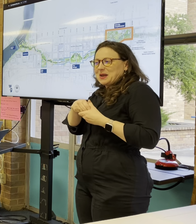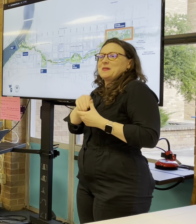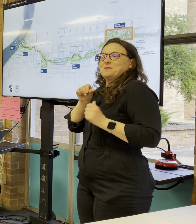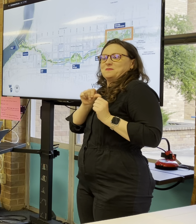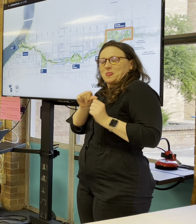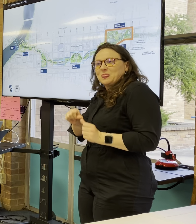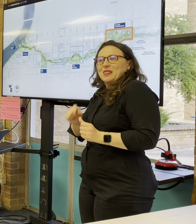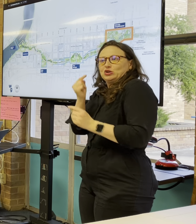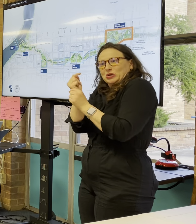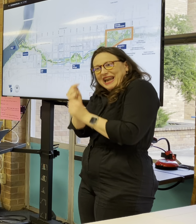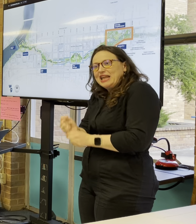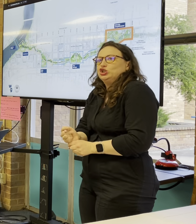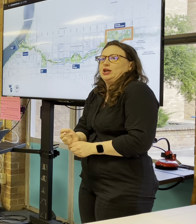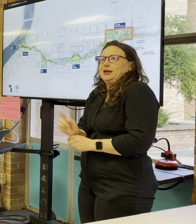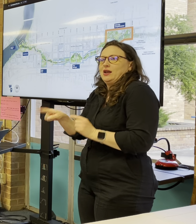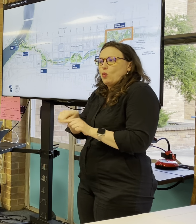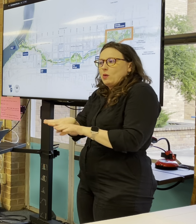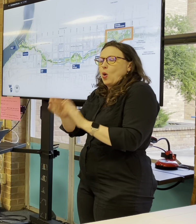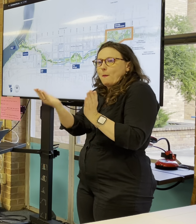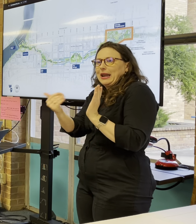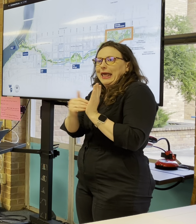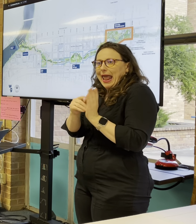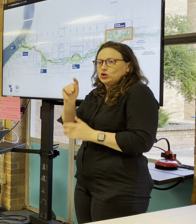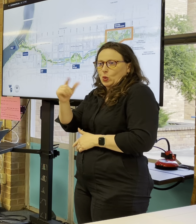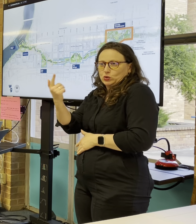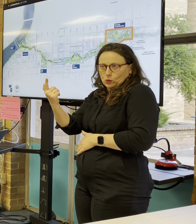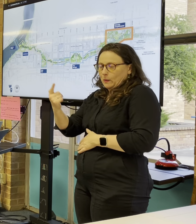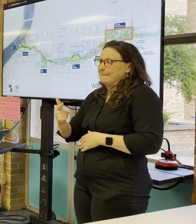that tradition when we reopened the park in 2021.